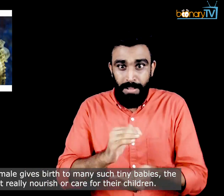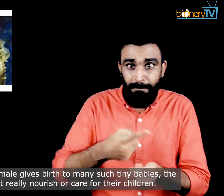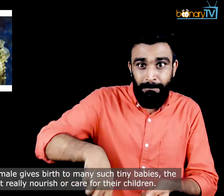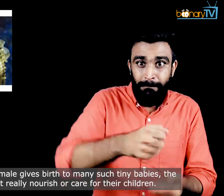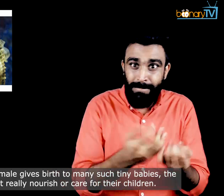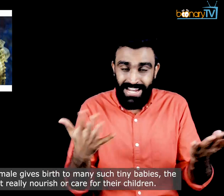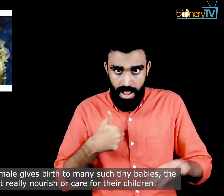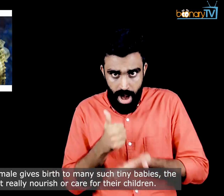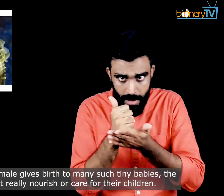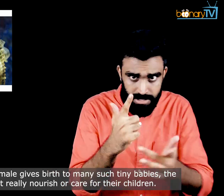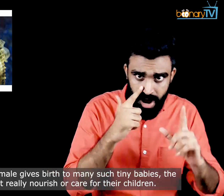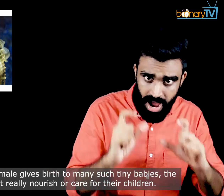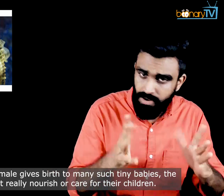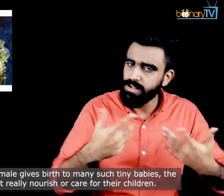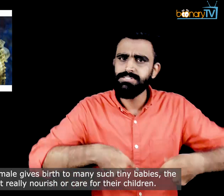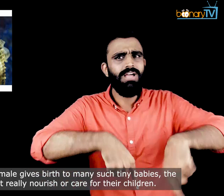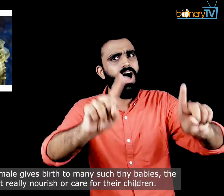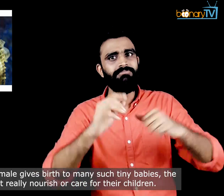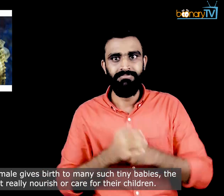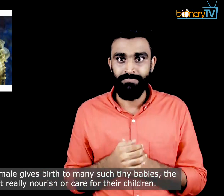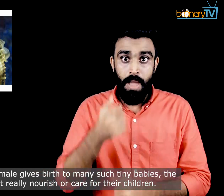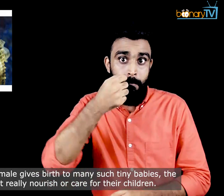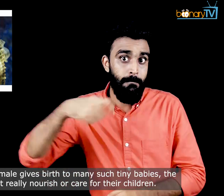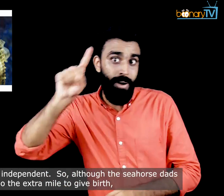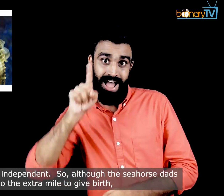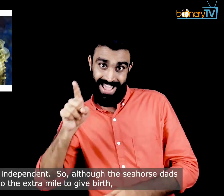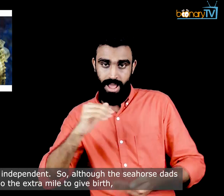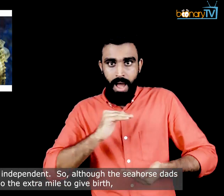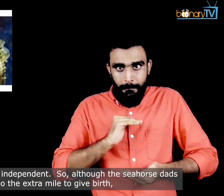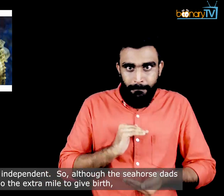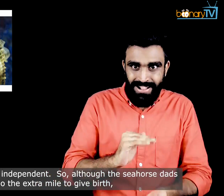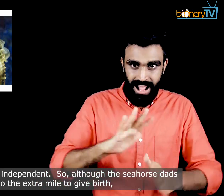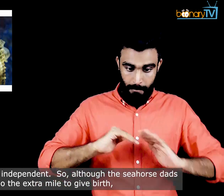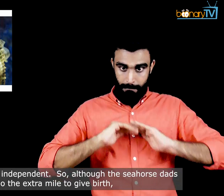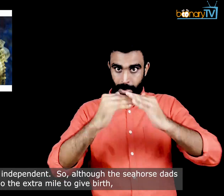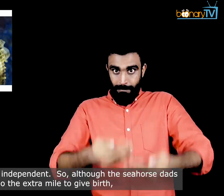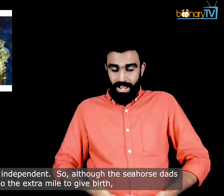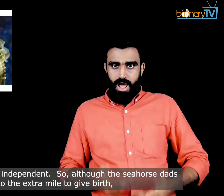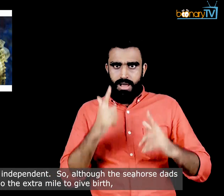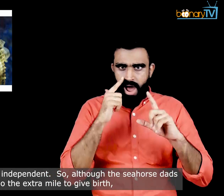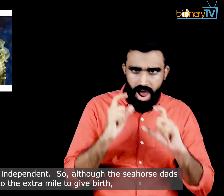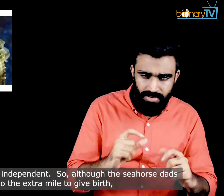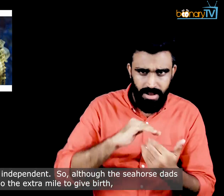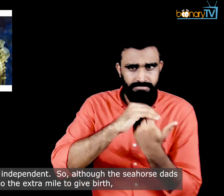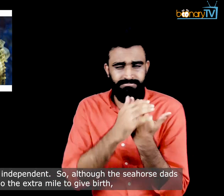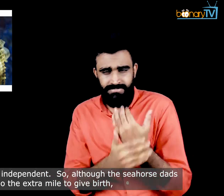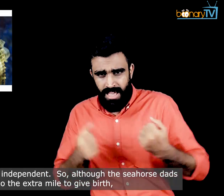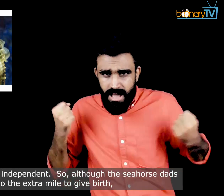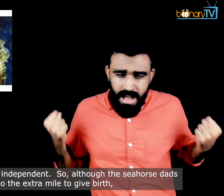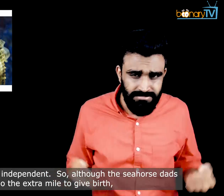the parents don't really nourish or care for their children. They are left fully independent. So, although the seahorse dads go